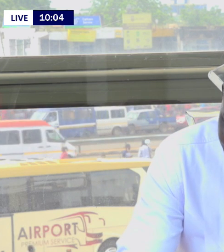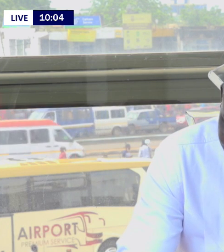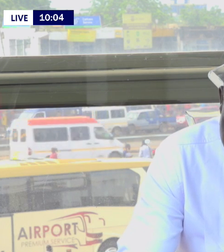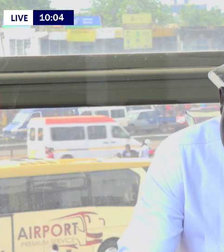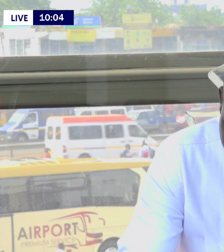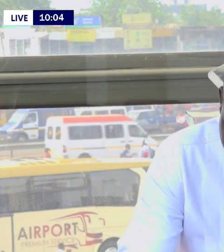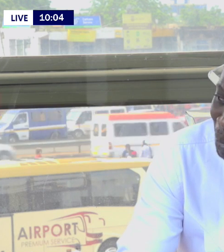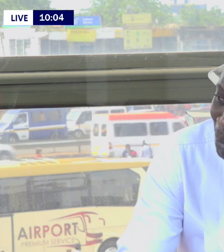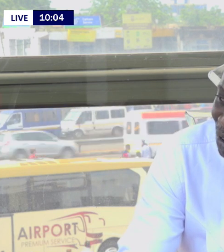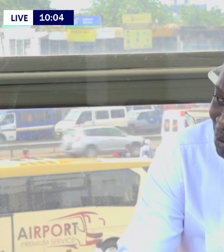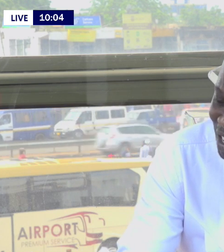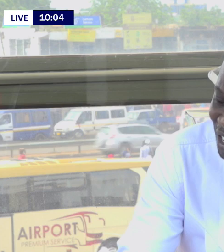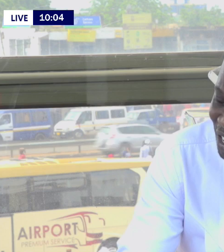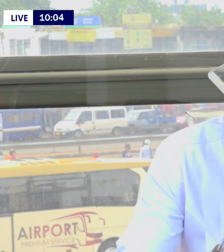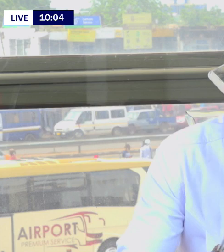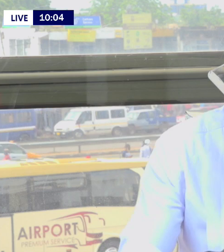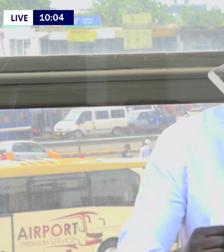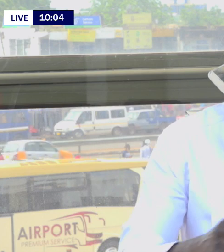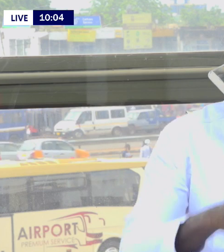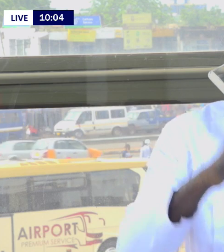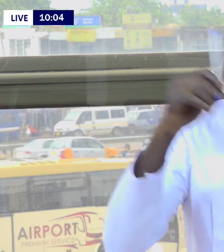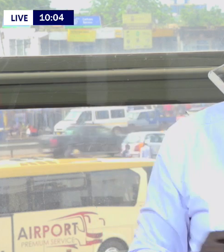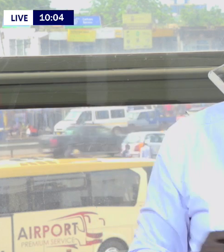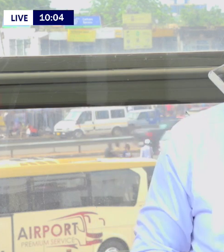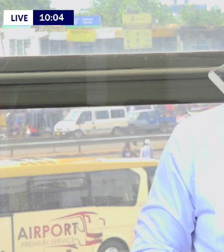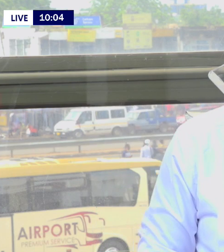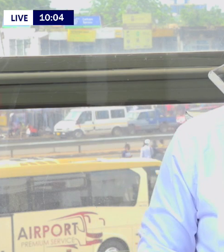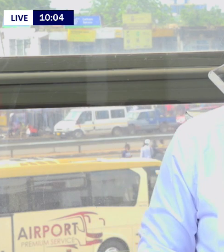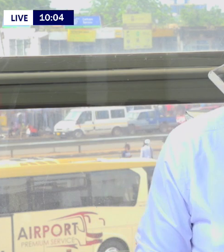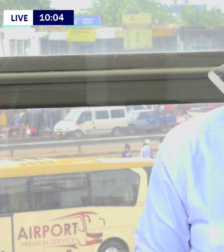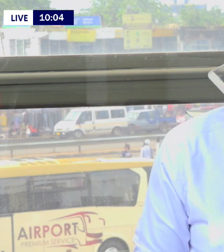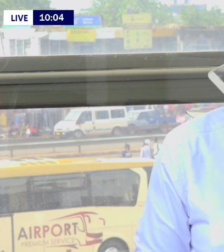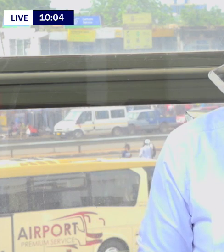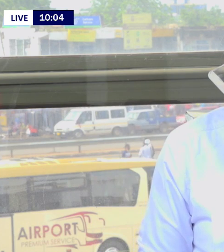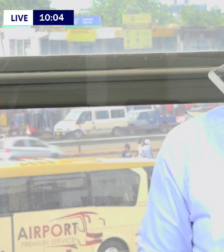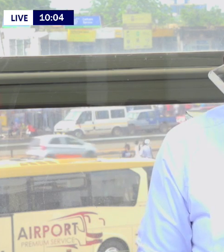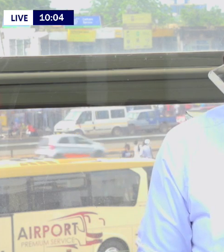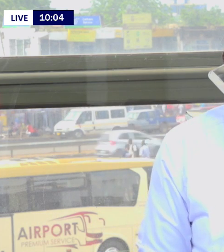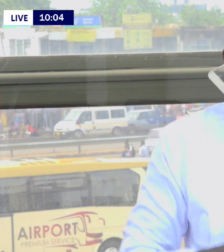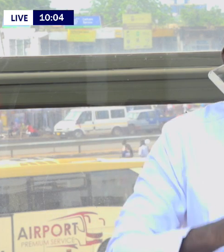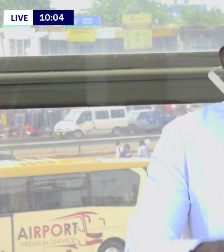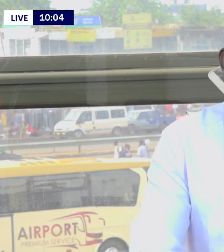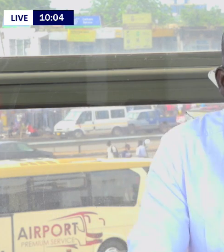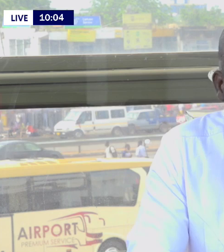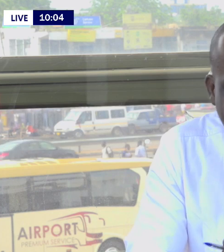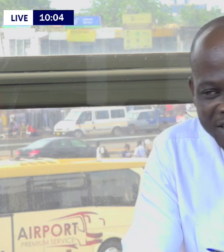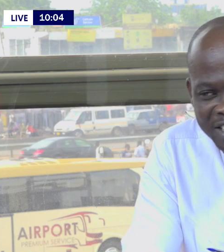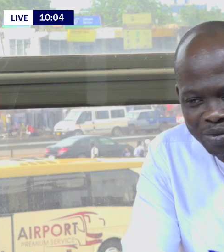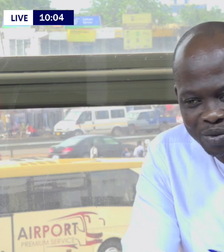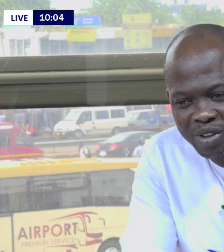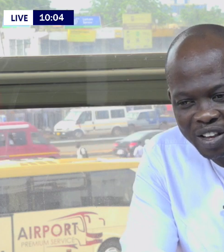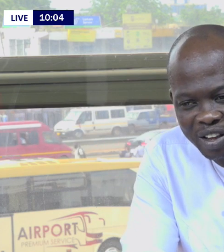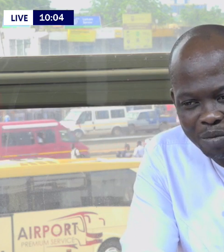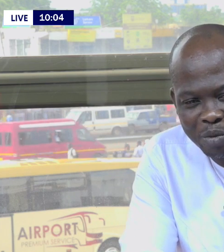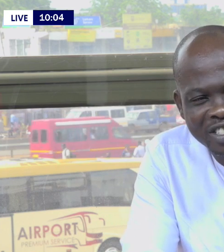to any nnua o my FM affiliate side wo Ghana hanyina na em say ade we sha